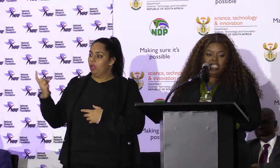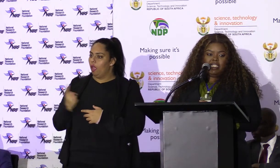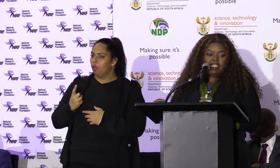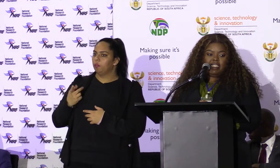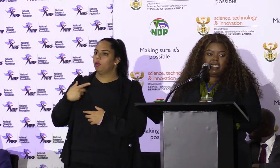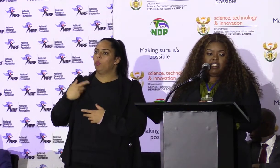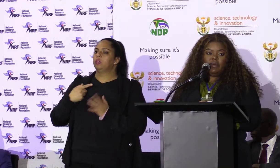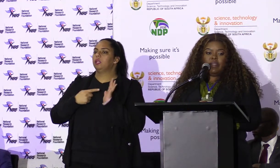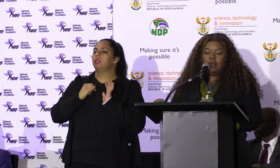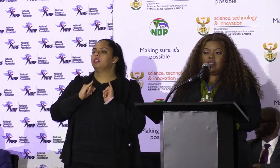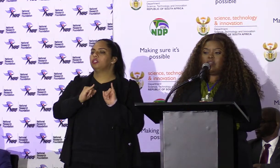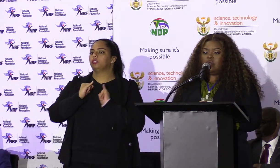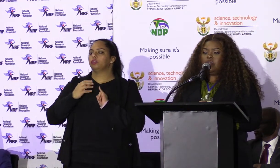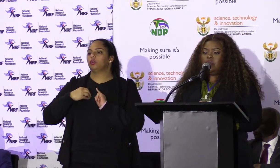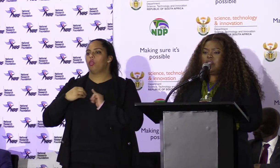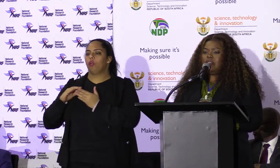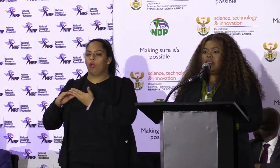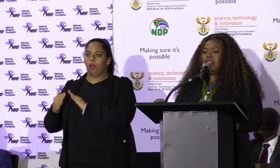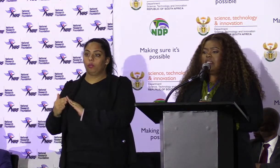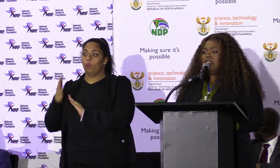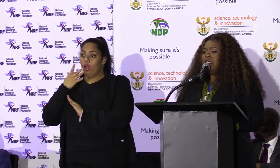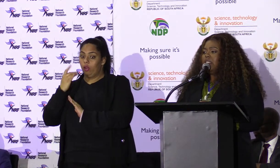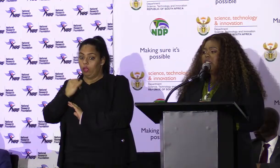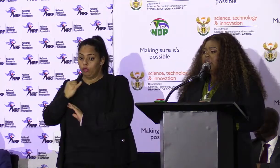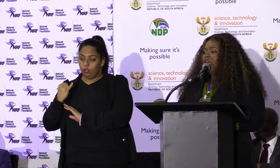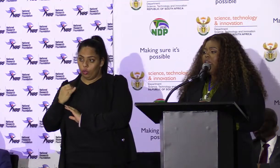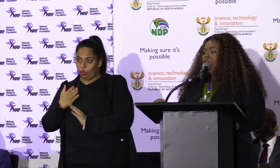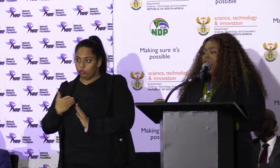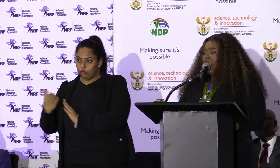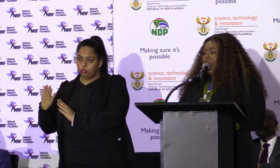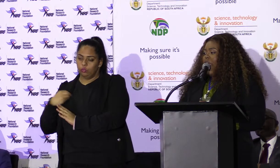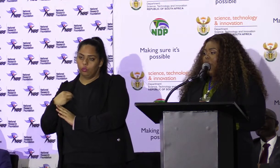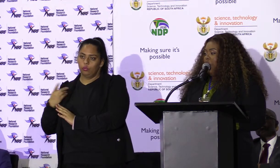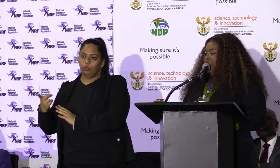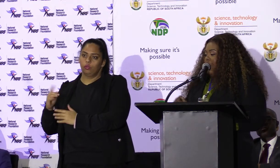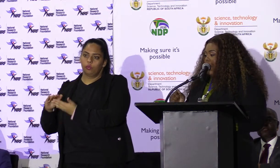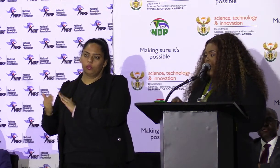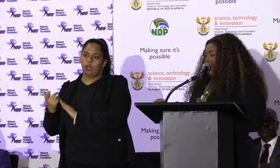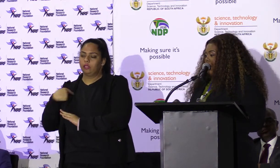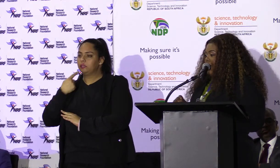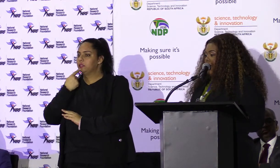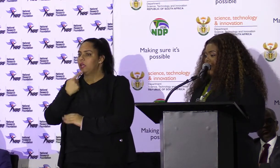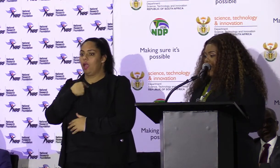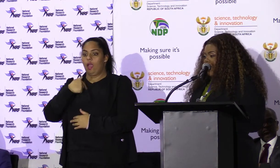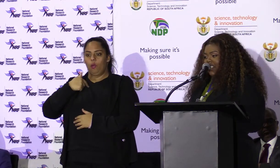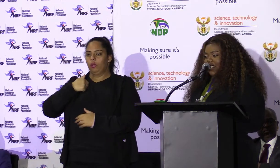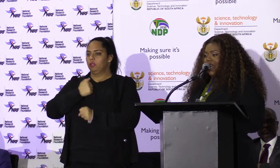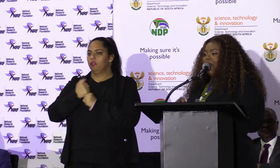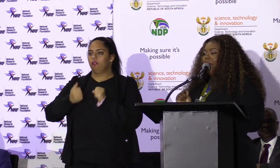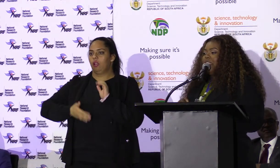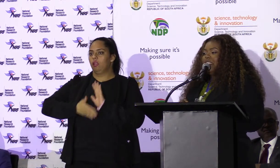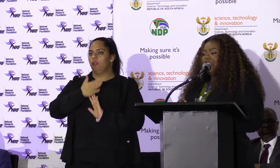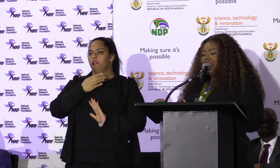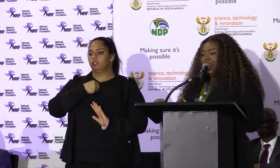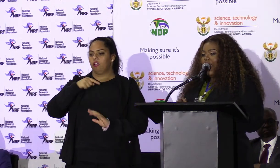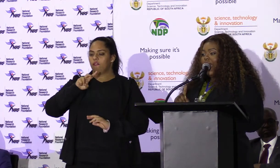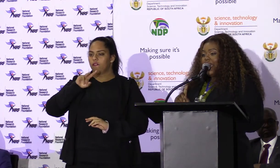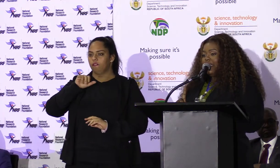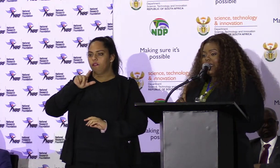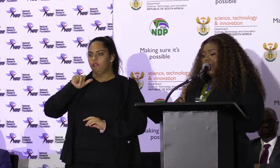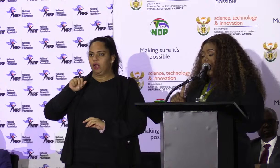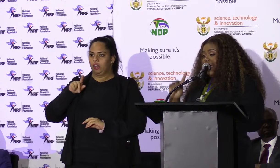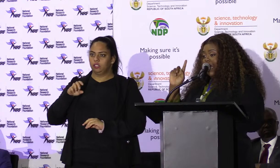the community. When he was introduced, he said, I will not leave this village up